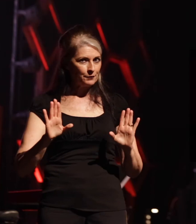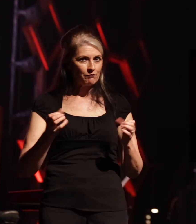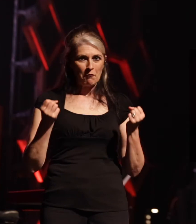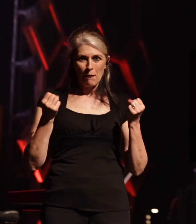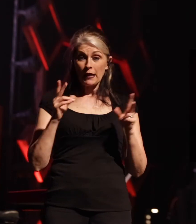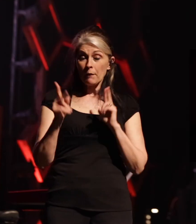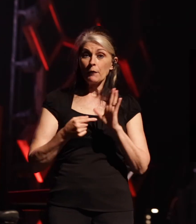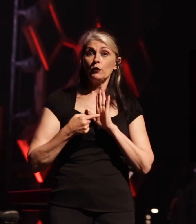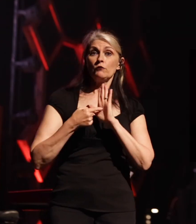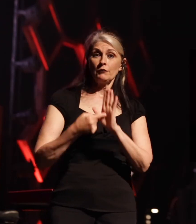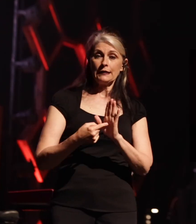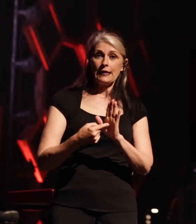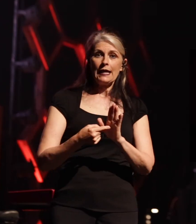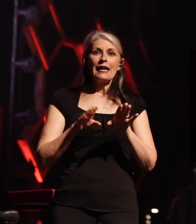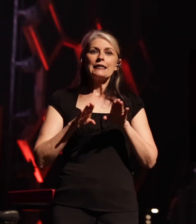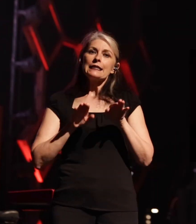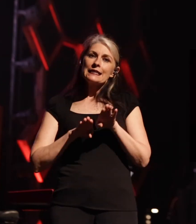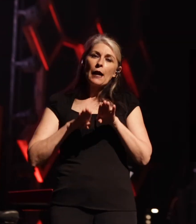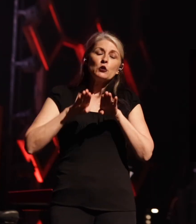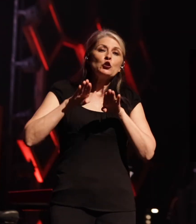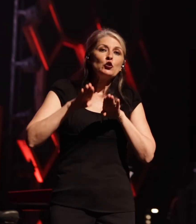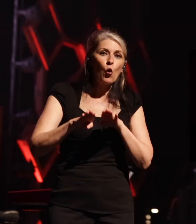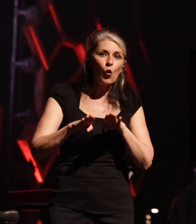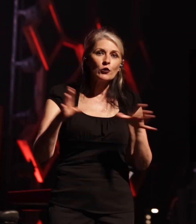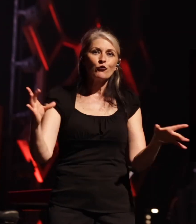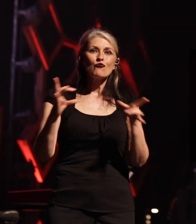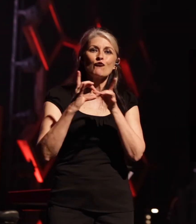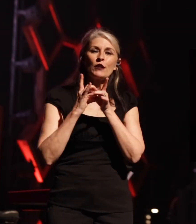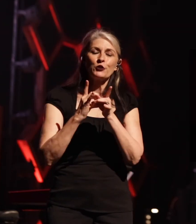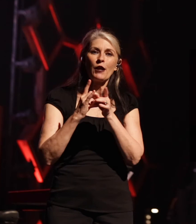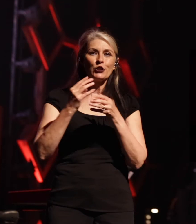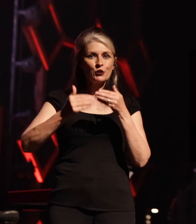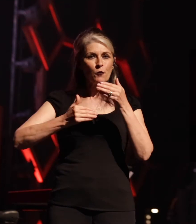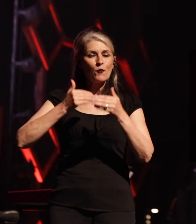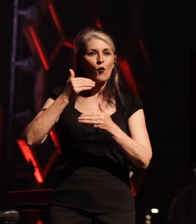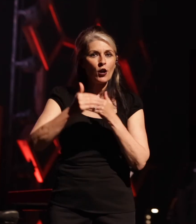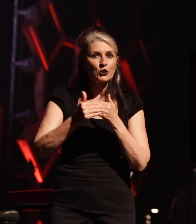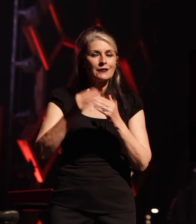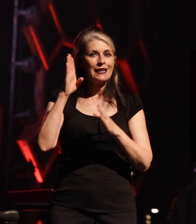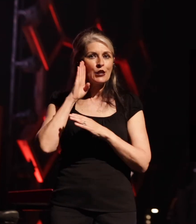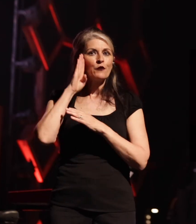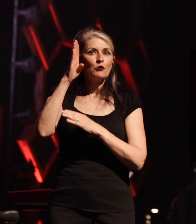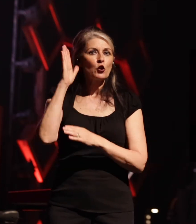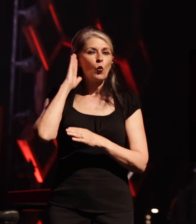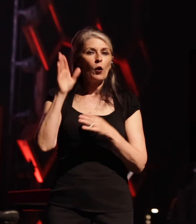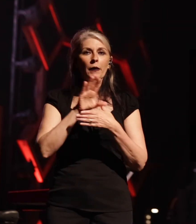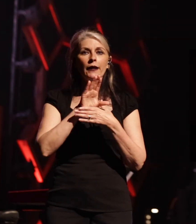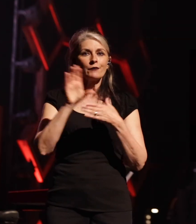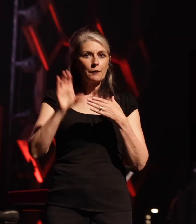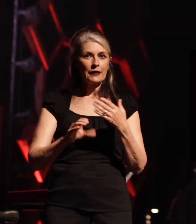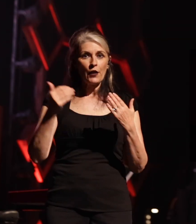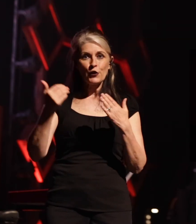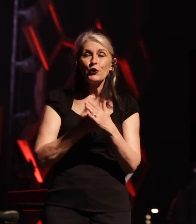towards the restoration process that would one day be completed in the new heaven and the new earth where we would dwell with